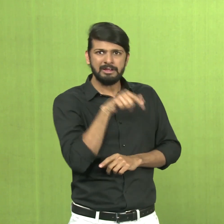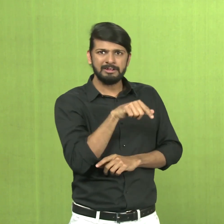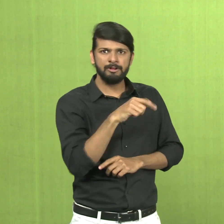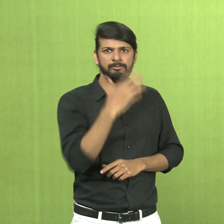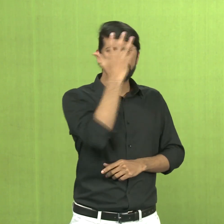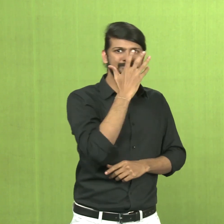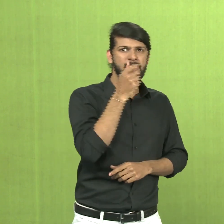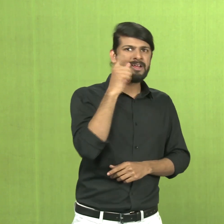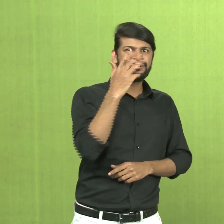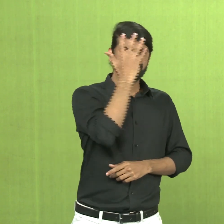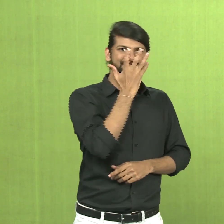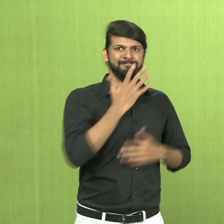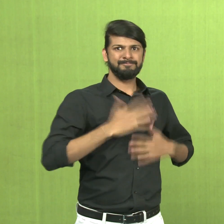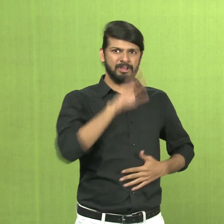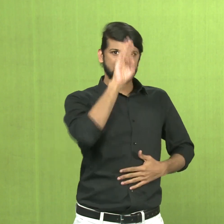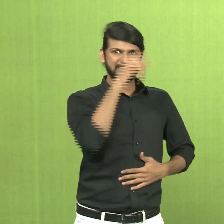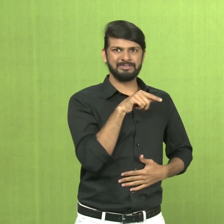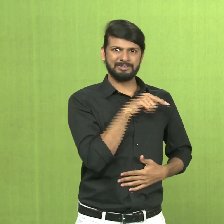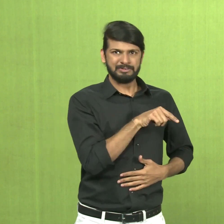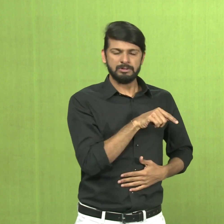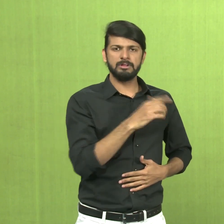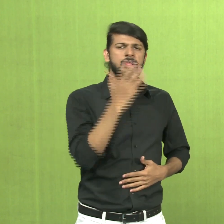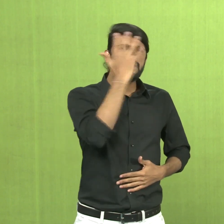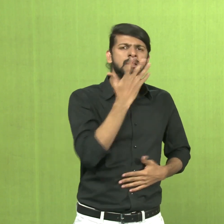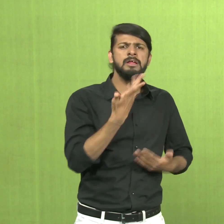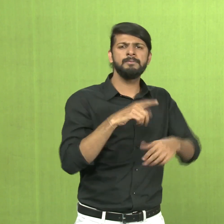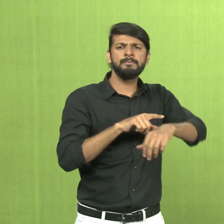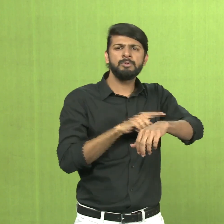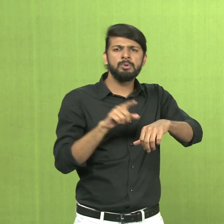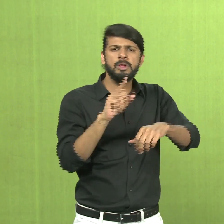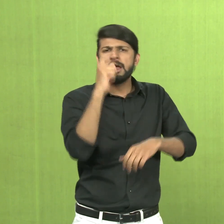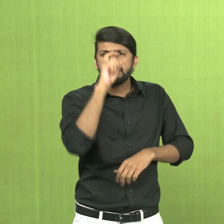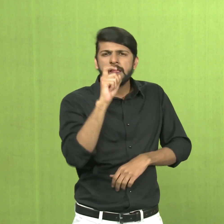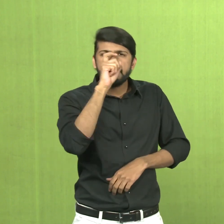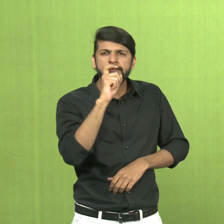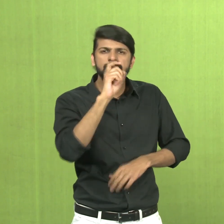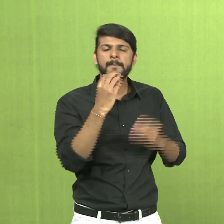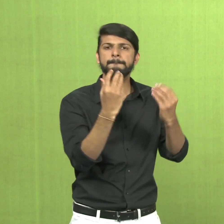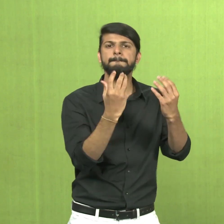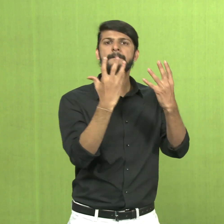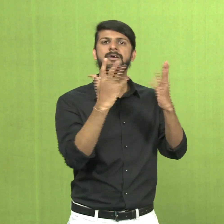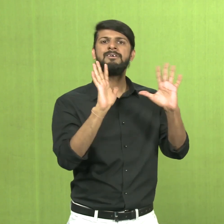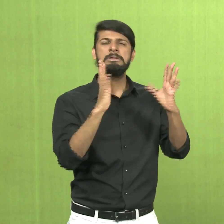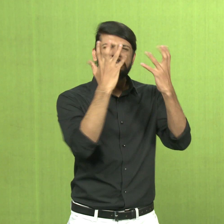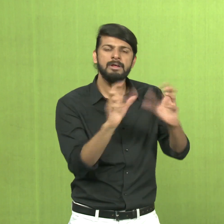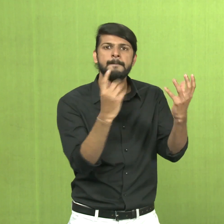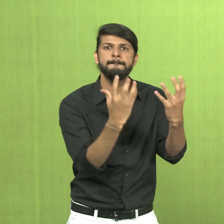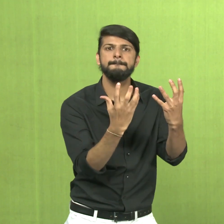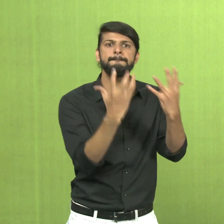The figures, the three figures in the painting, the first is the King Janak. His figure is painted light